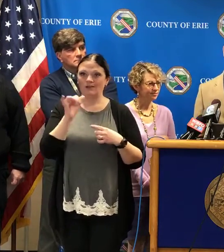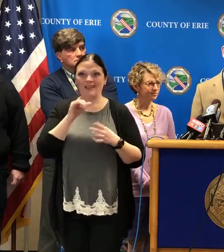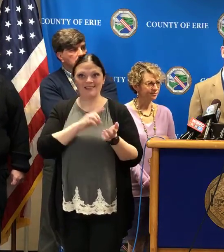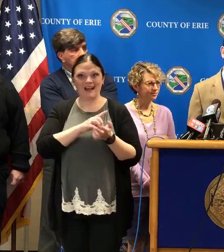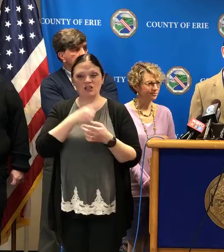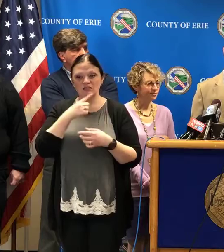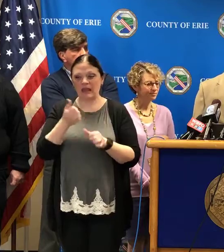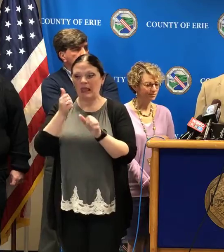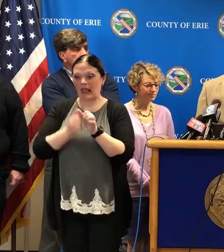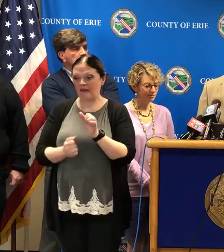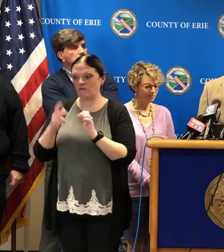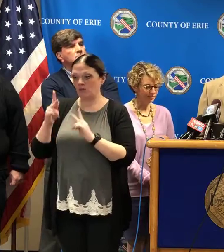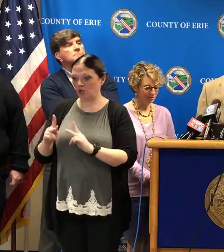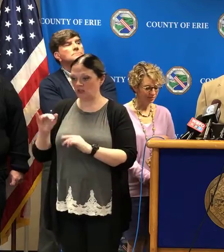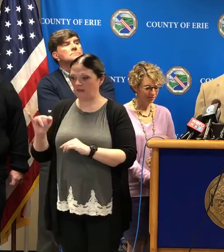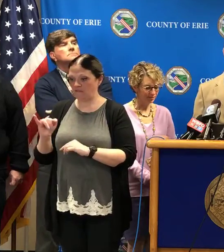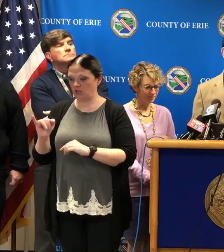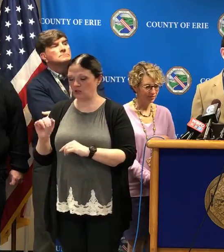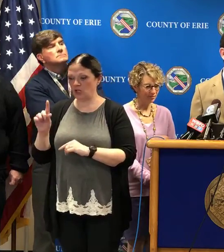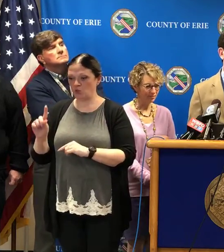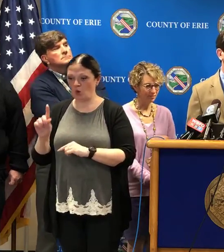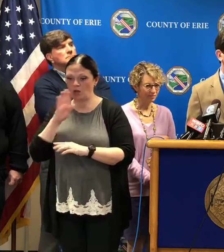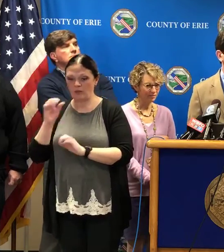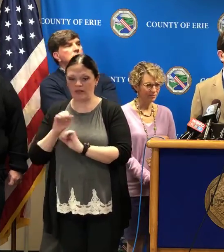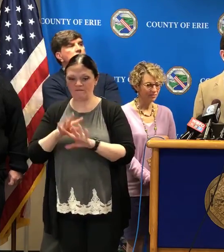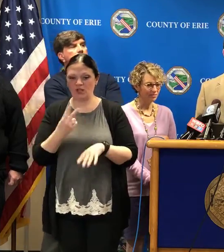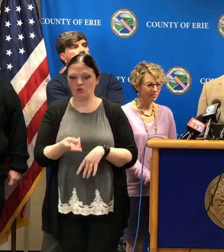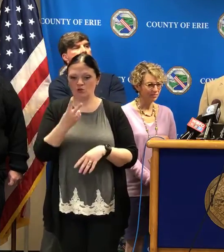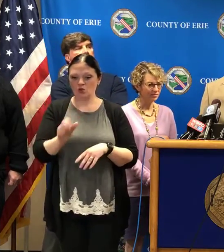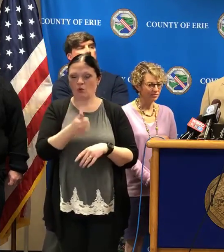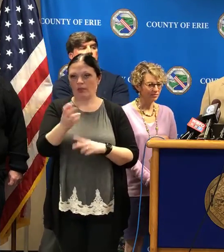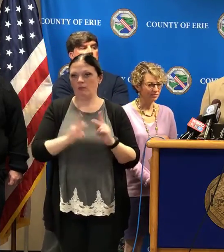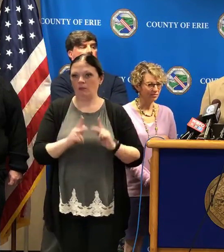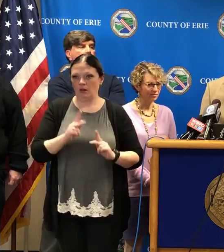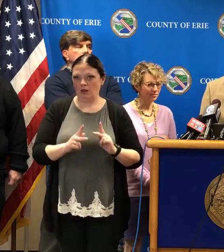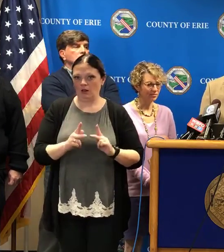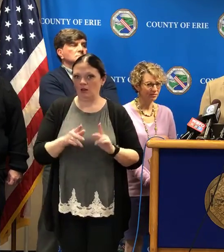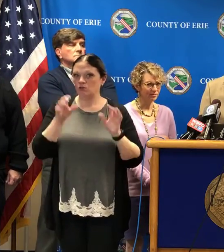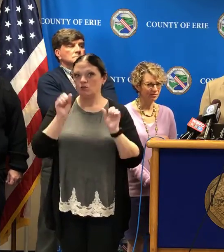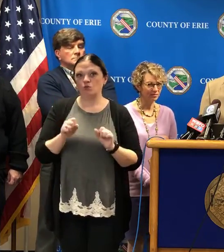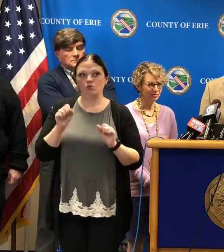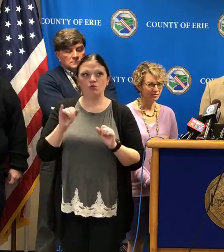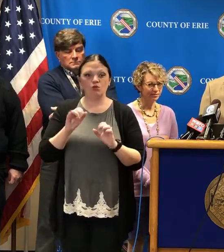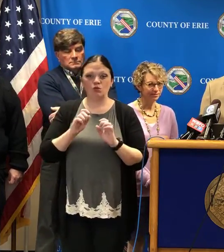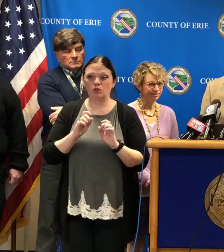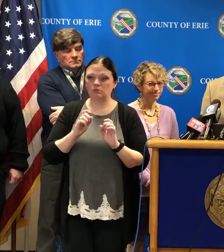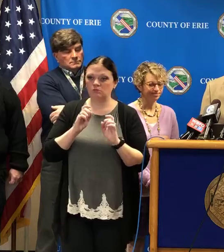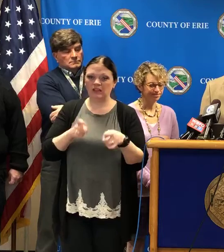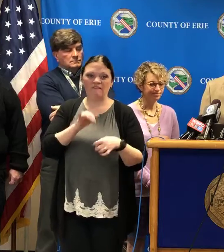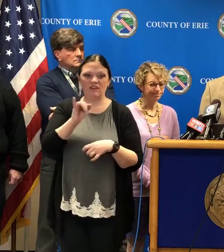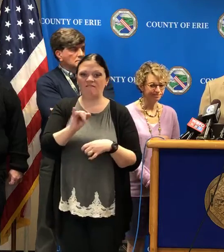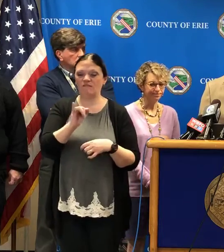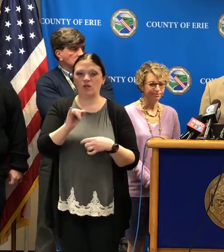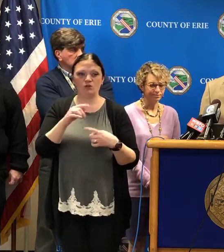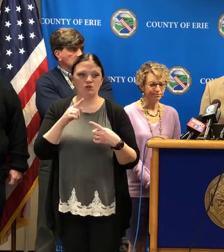every person who's infected, they infect 2.2 people. You could infect somebody that you care deeply about, causing them serious